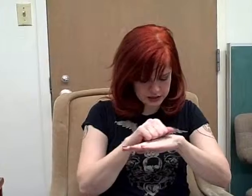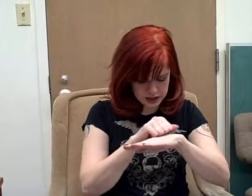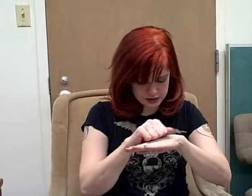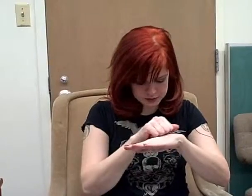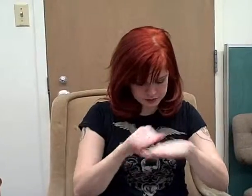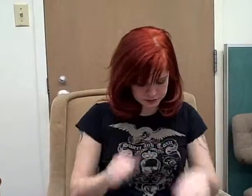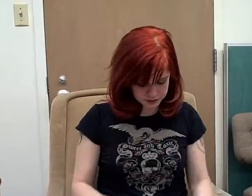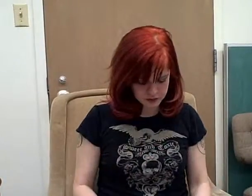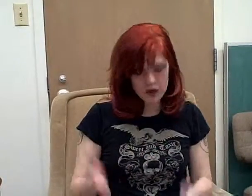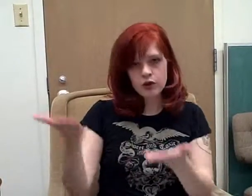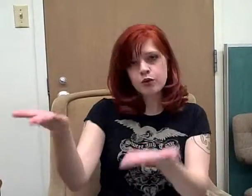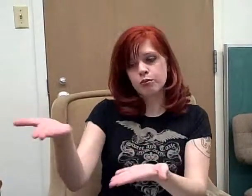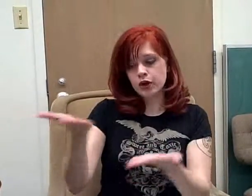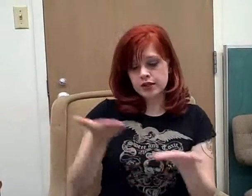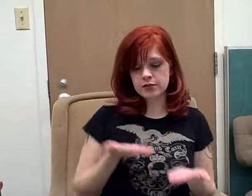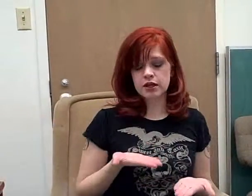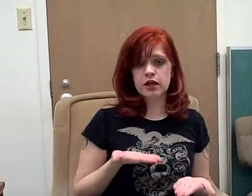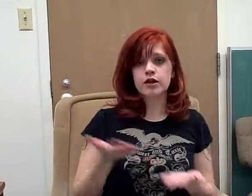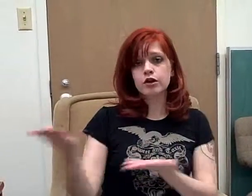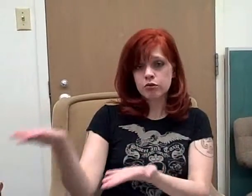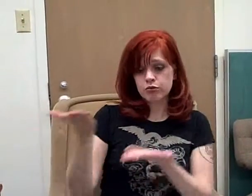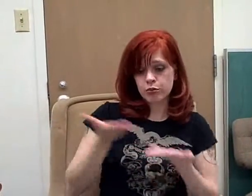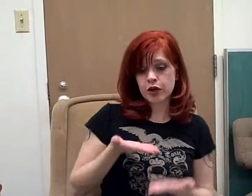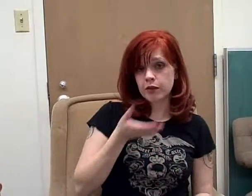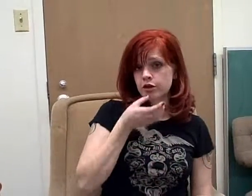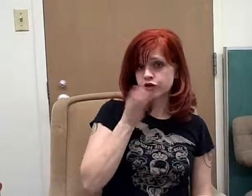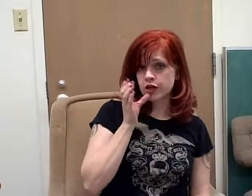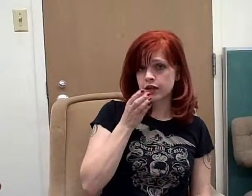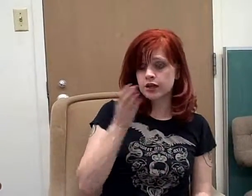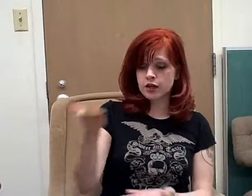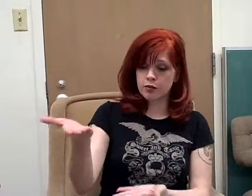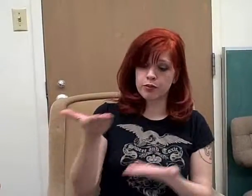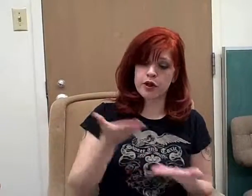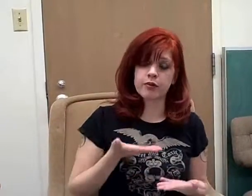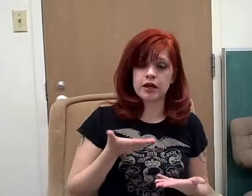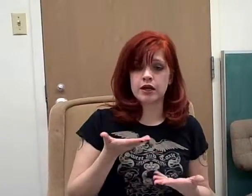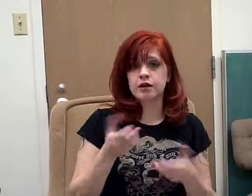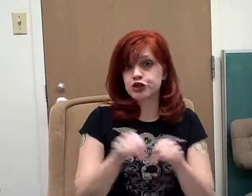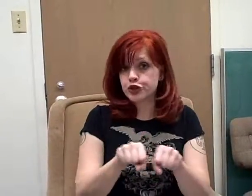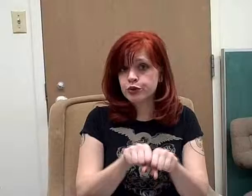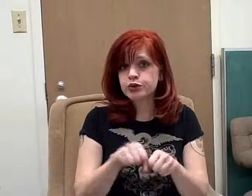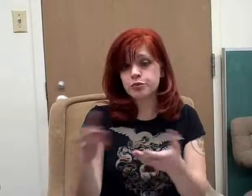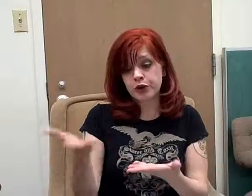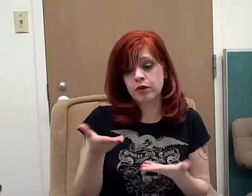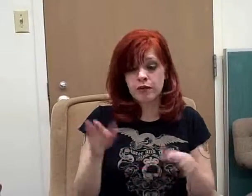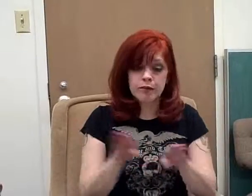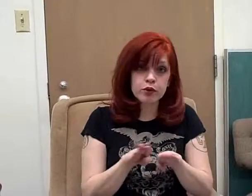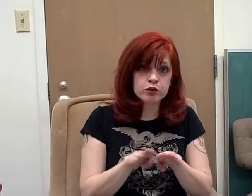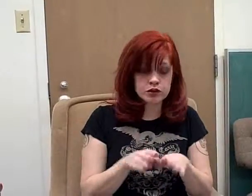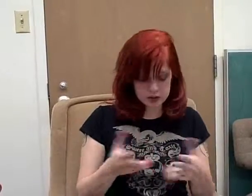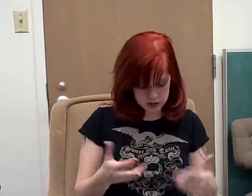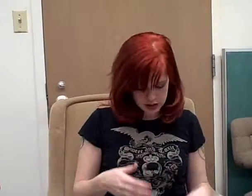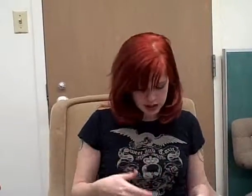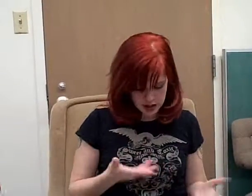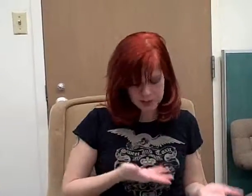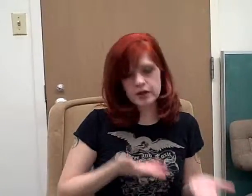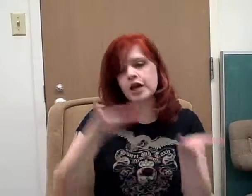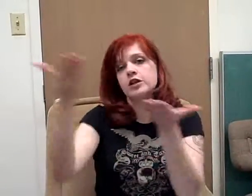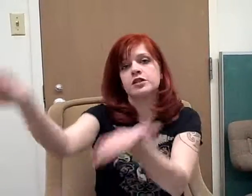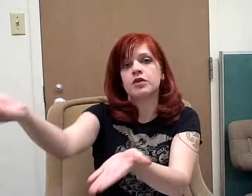like that. Bring something here. Bring me a drink. Bring me shoes. Bring me my boots. Carry something